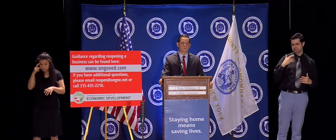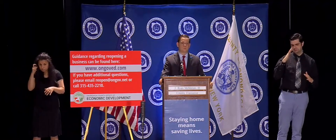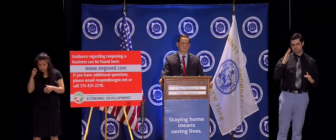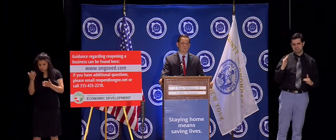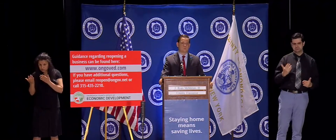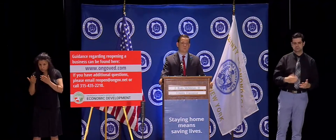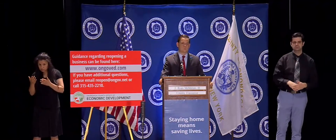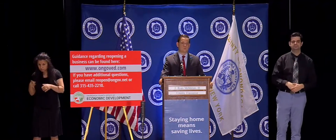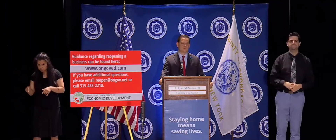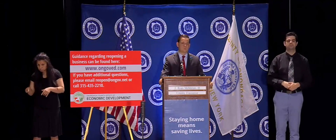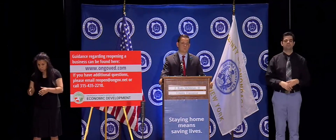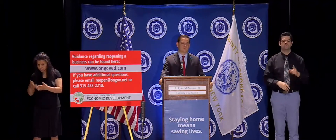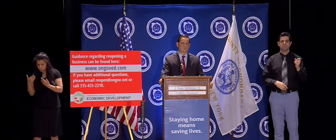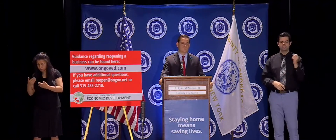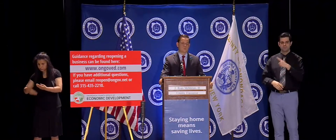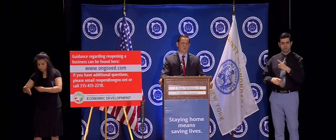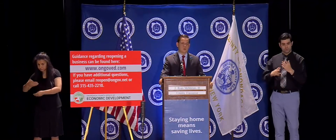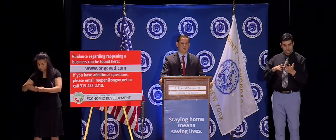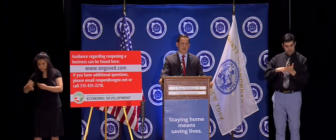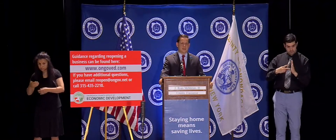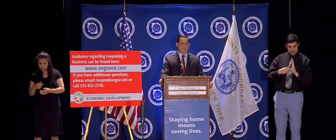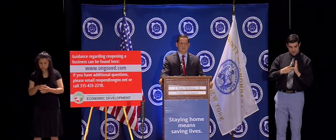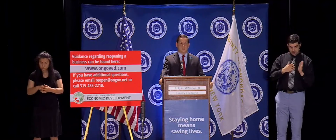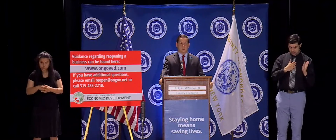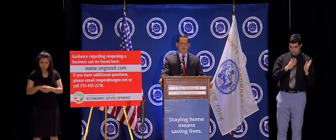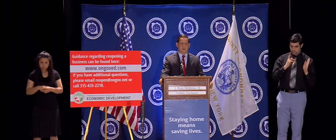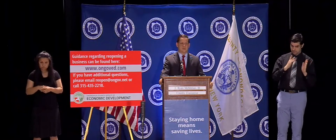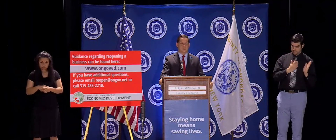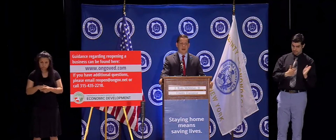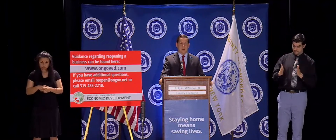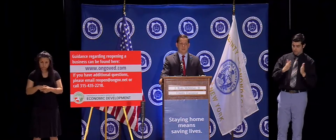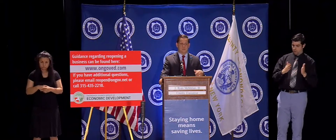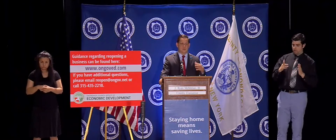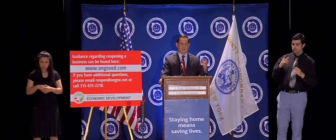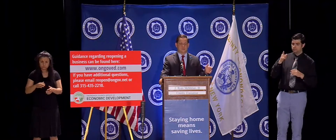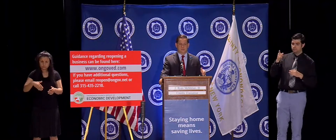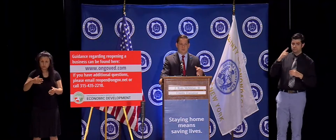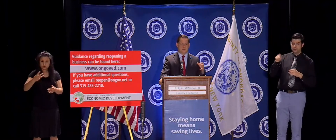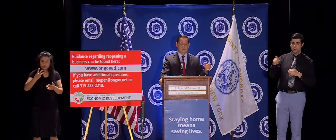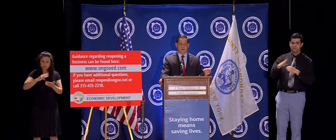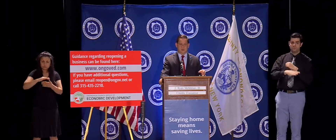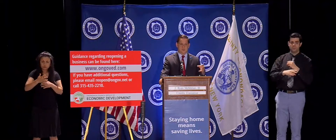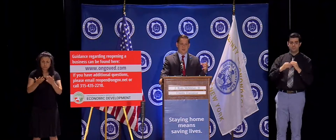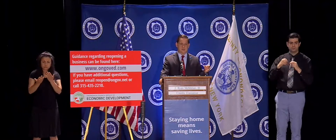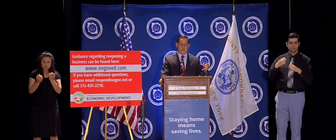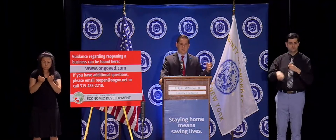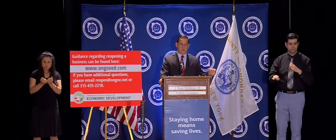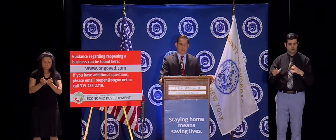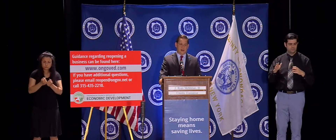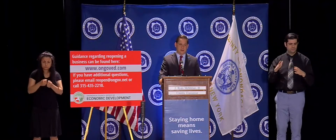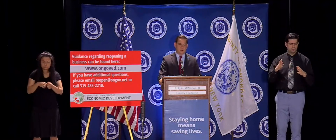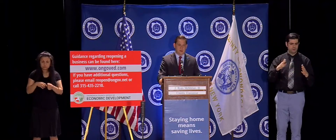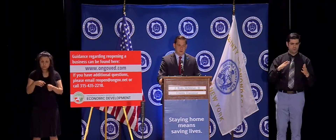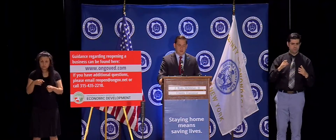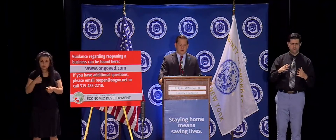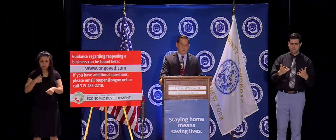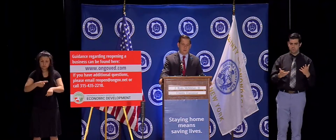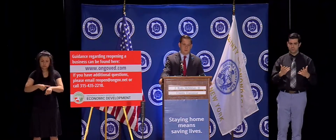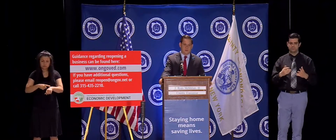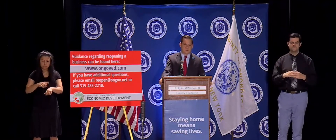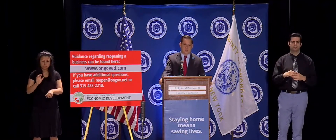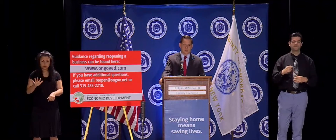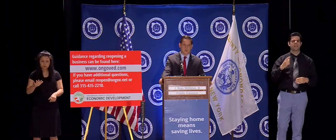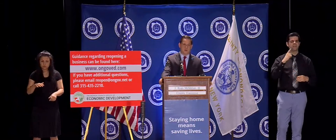planning for the fall harder, easier? I think it's easier, right? It gives you time to continue to assess, continue to look at it. A lot of